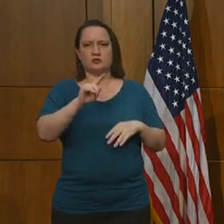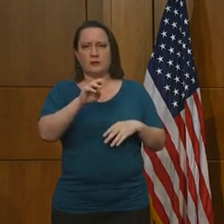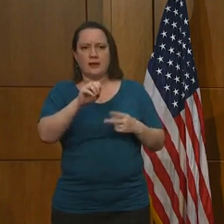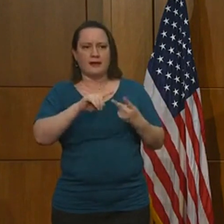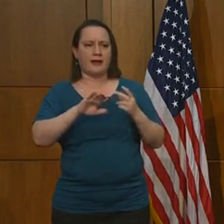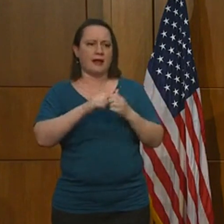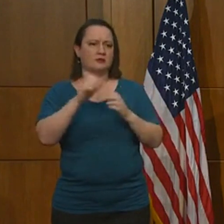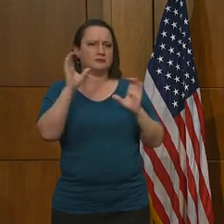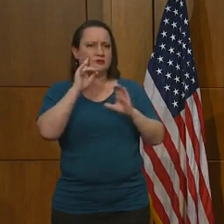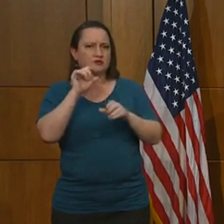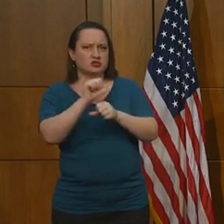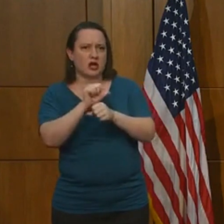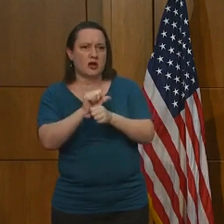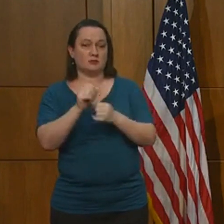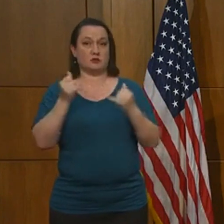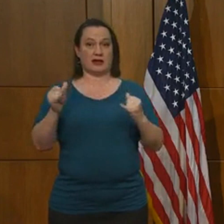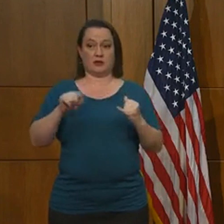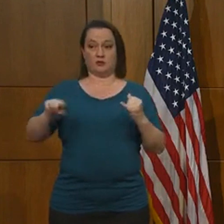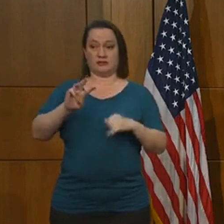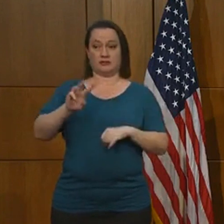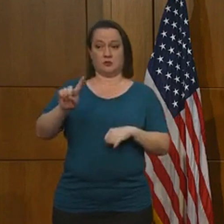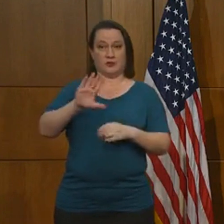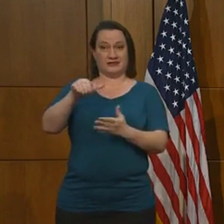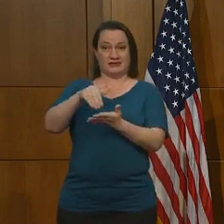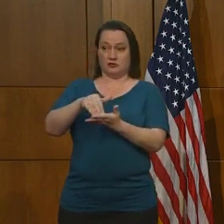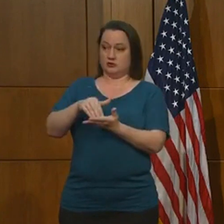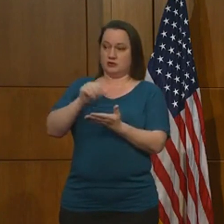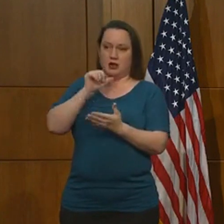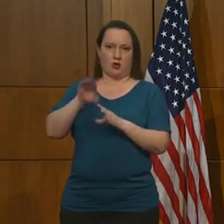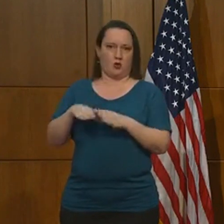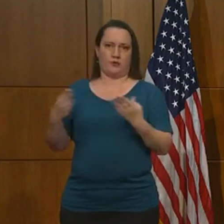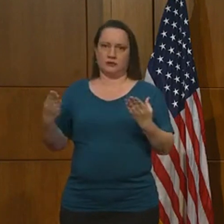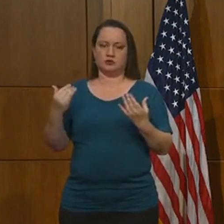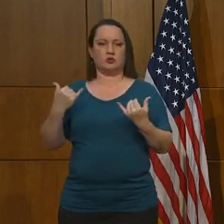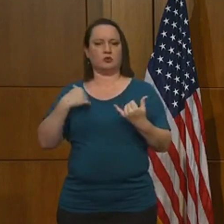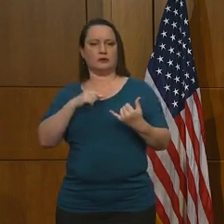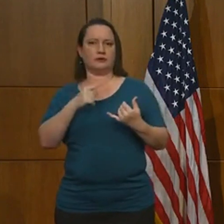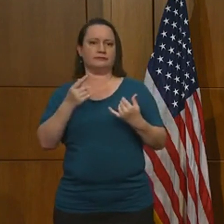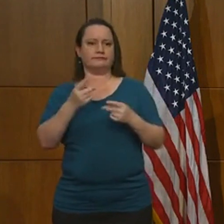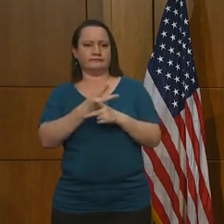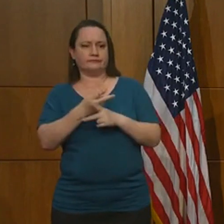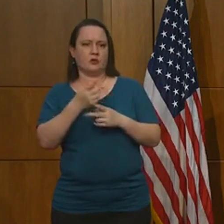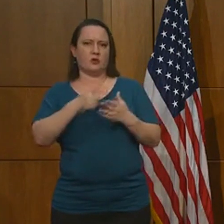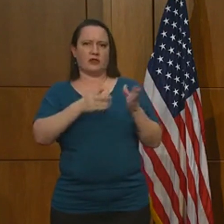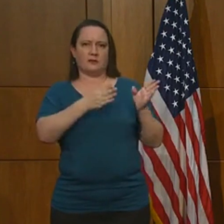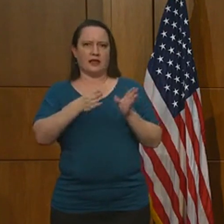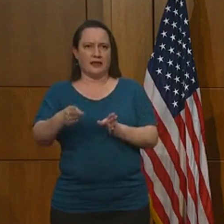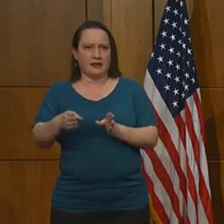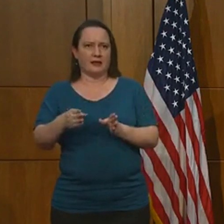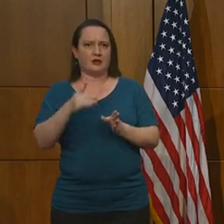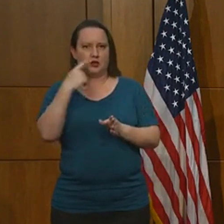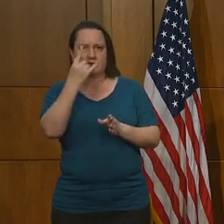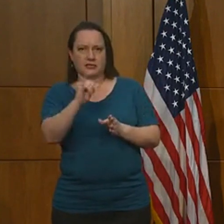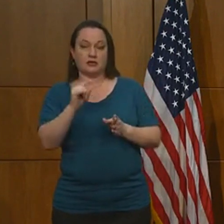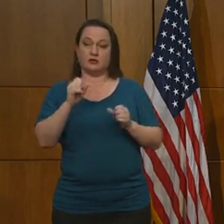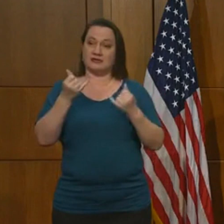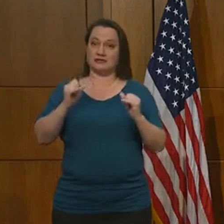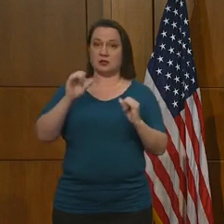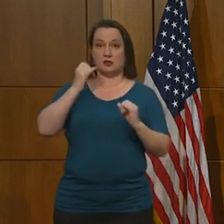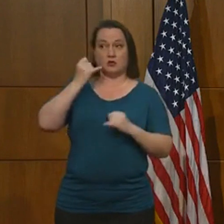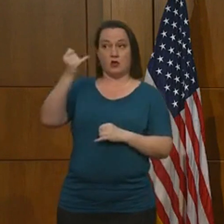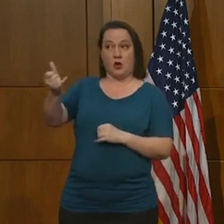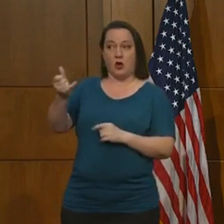well. And so those centers are not open, and so we're working on what that plan looks like. They're still, you can go through the technology. You can still call them, but they're